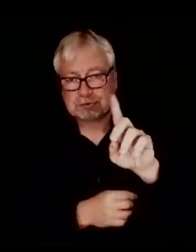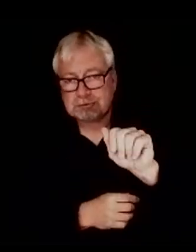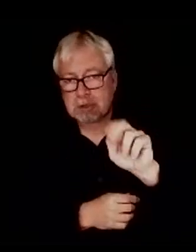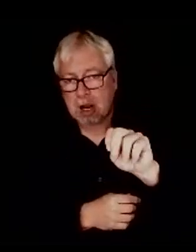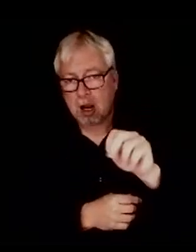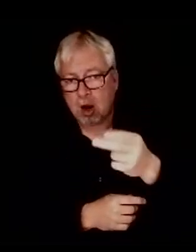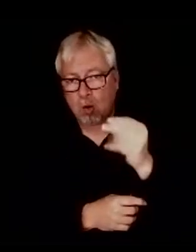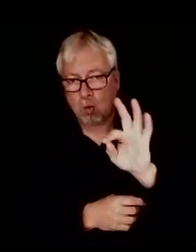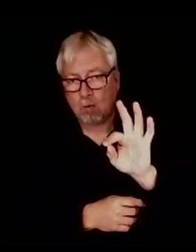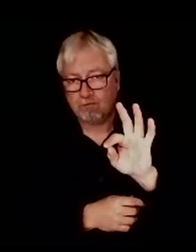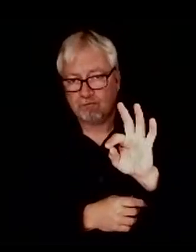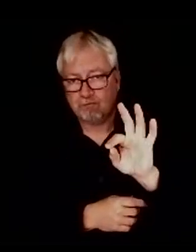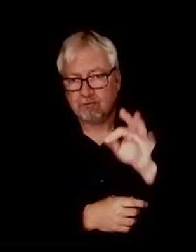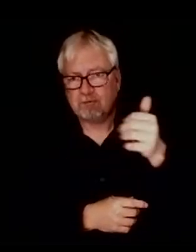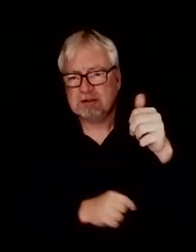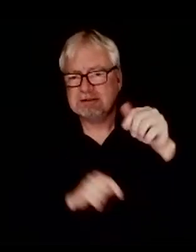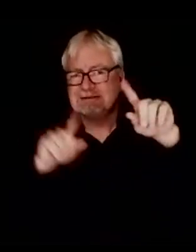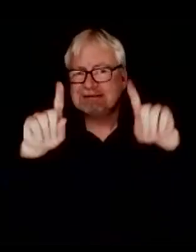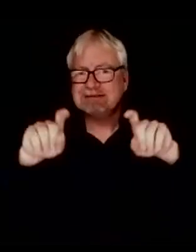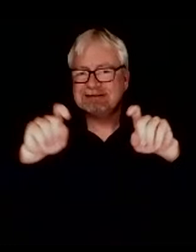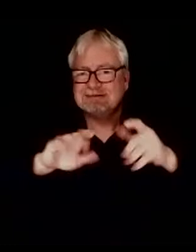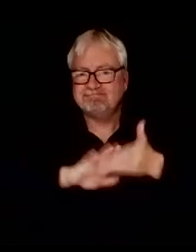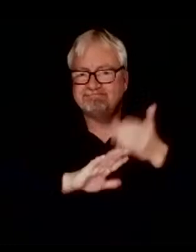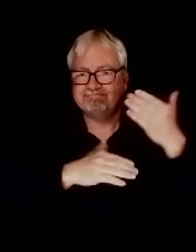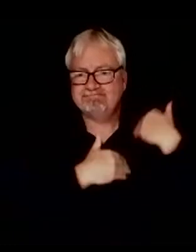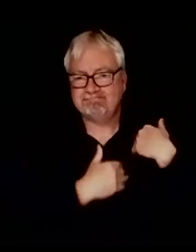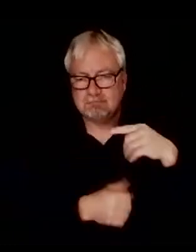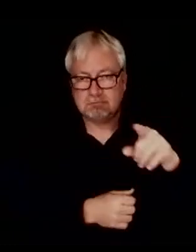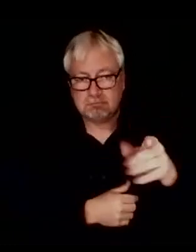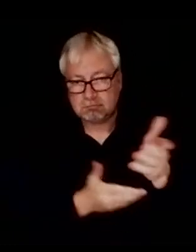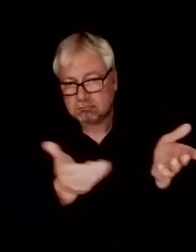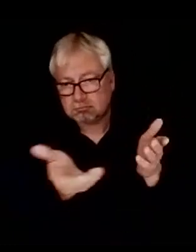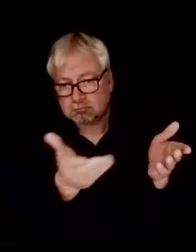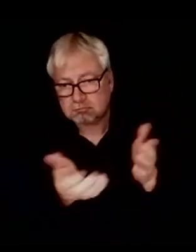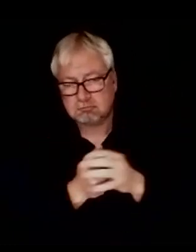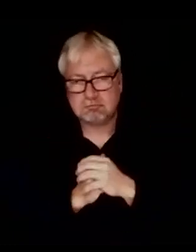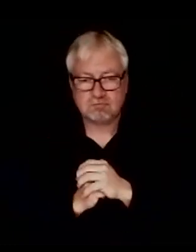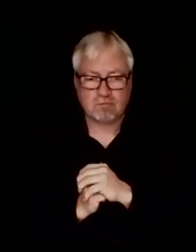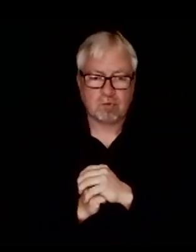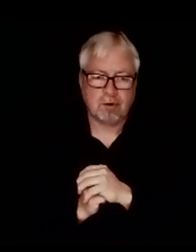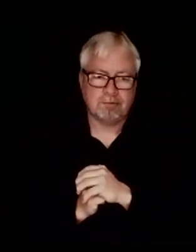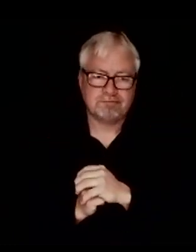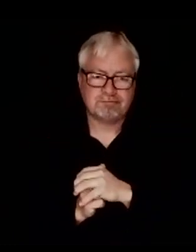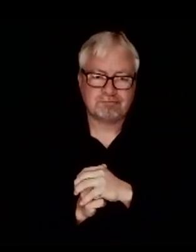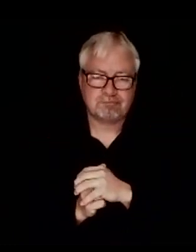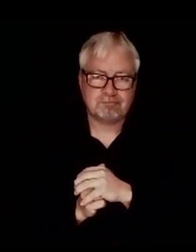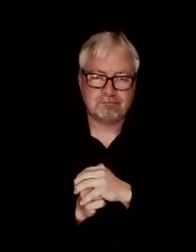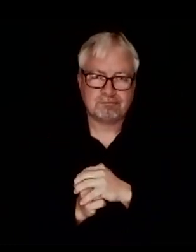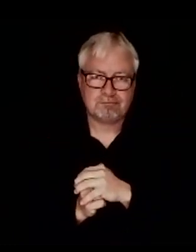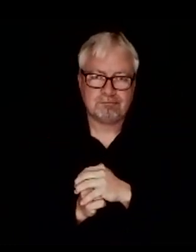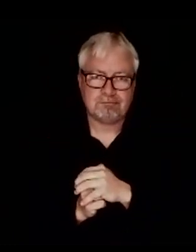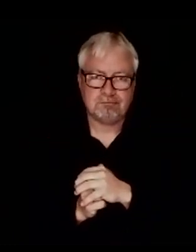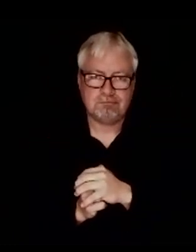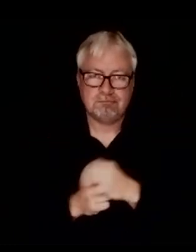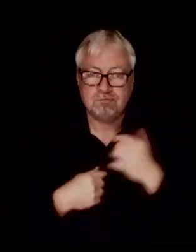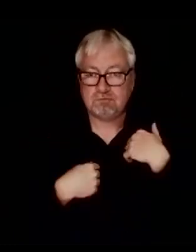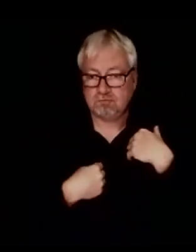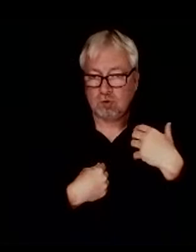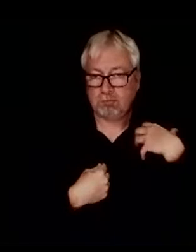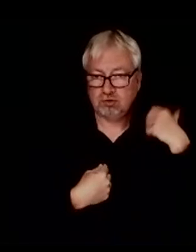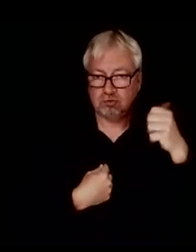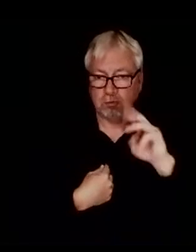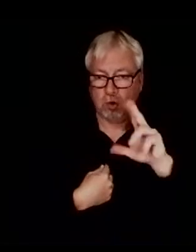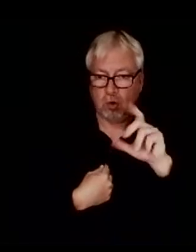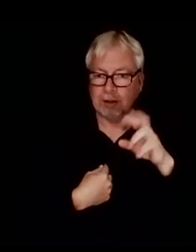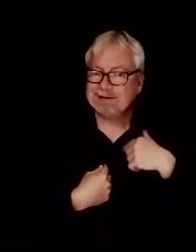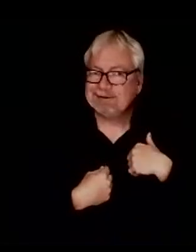Commissioner Mueller, do you have that, or should we call on Dan? Commissioner Malcolm, we don't have that data. We know that we